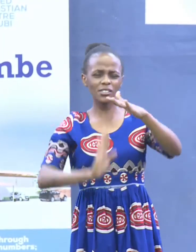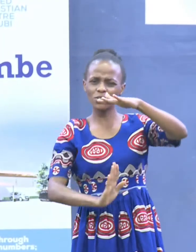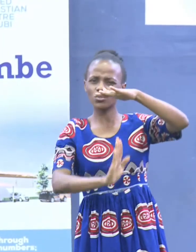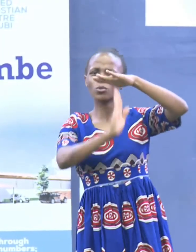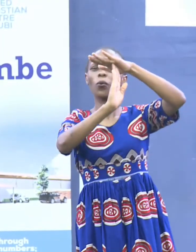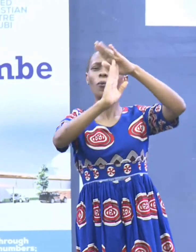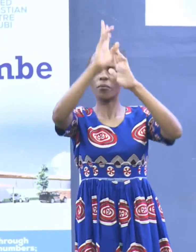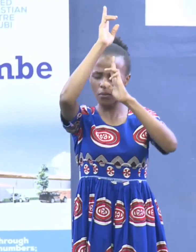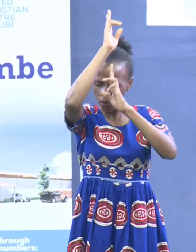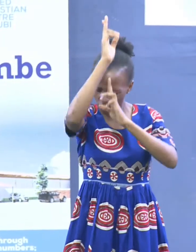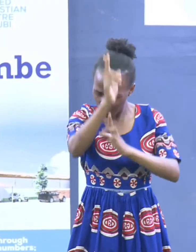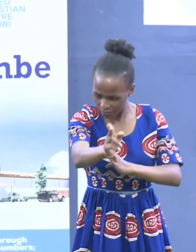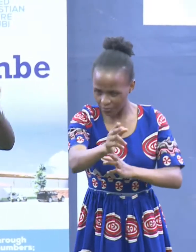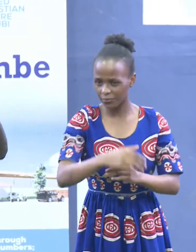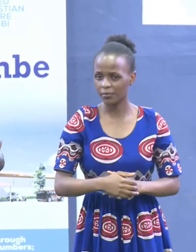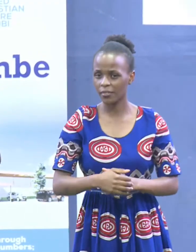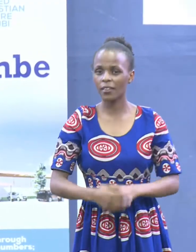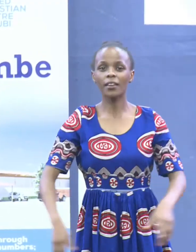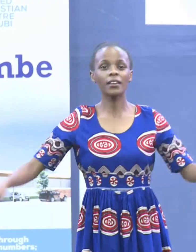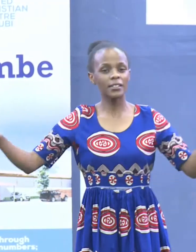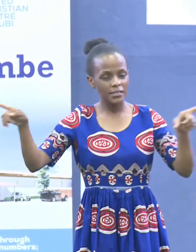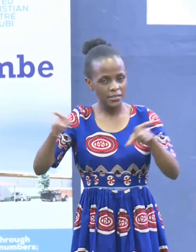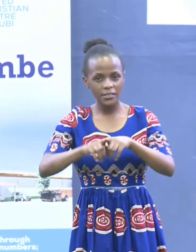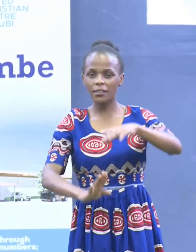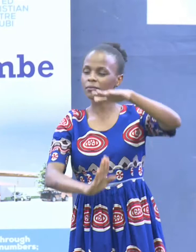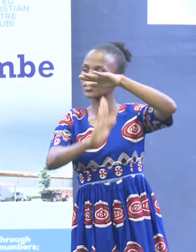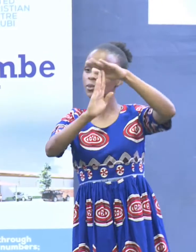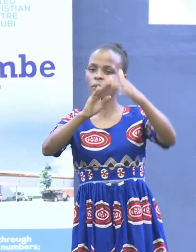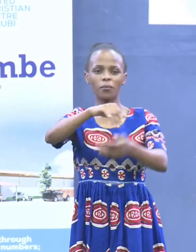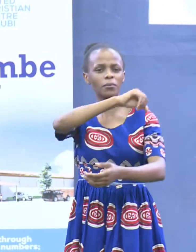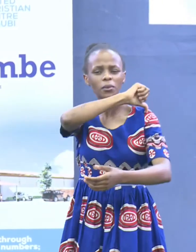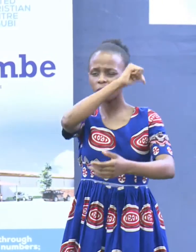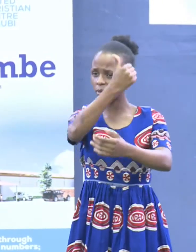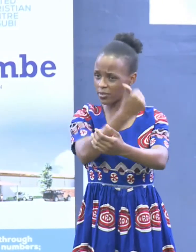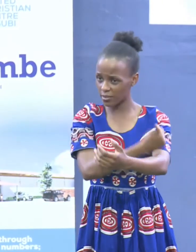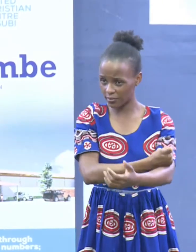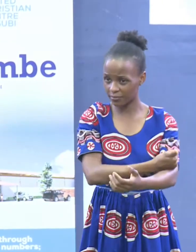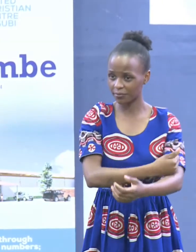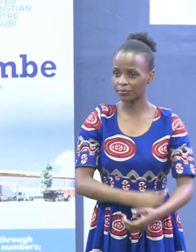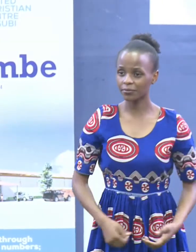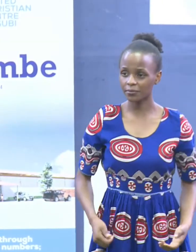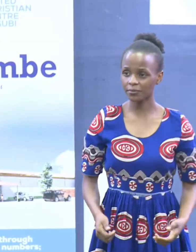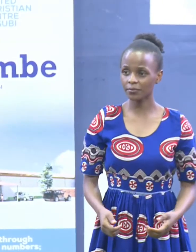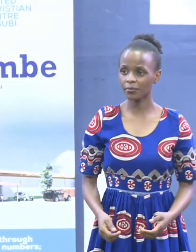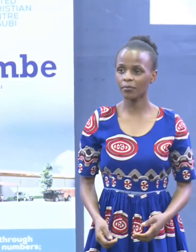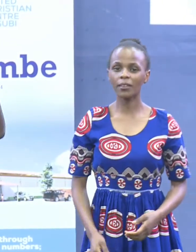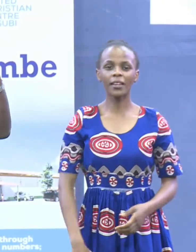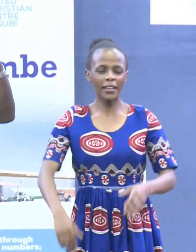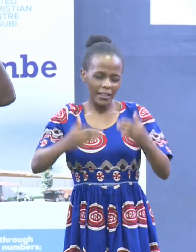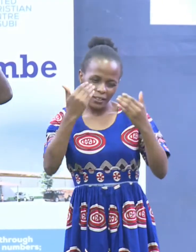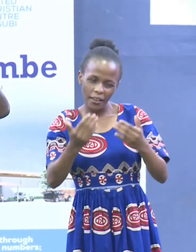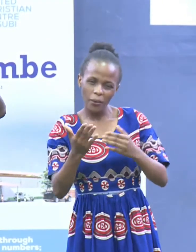the excellence of dignities. N'obuyinza obusinga. And the greatest excellence of power. Era kati ddayo